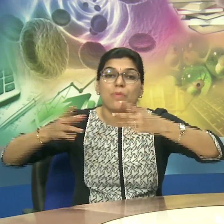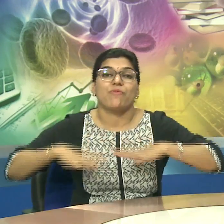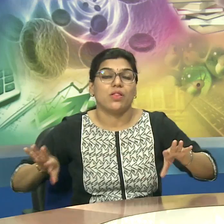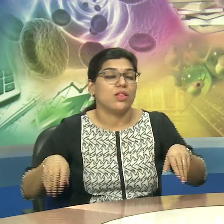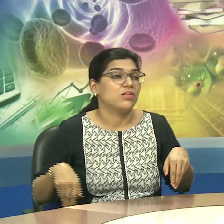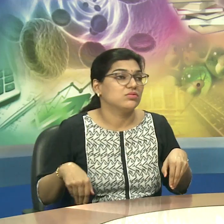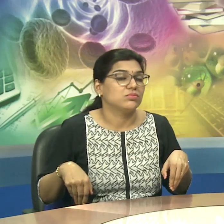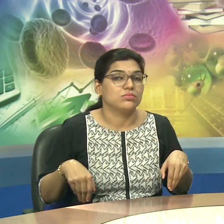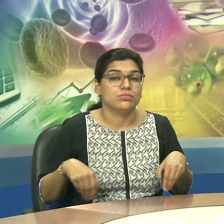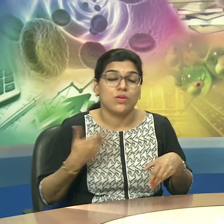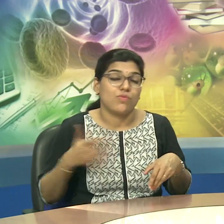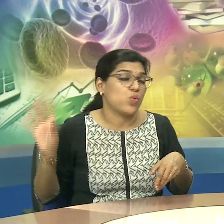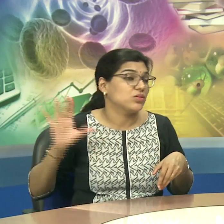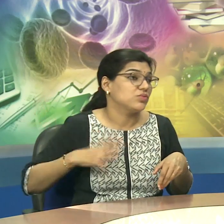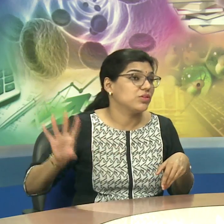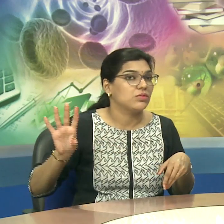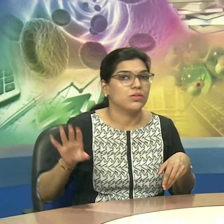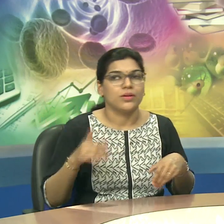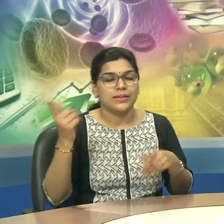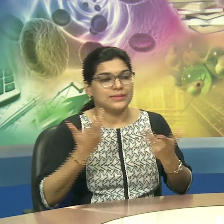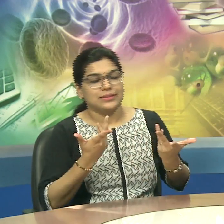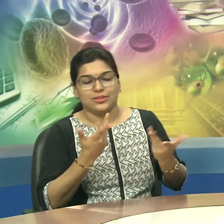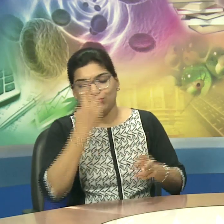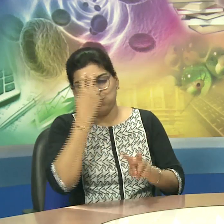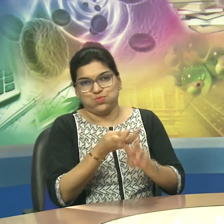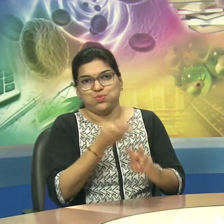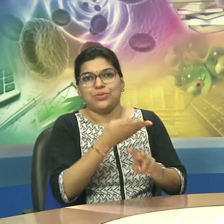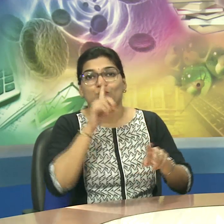not interested in talking.